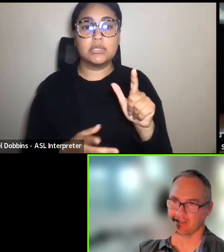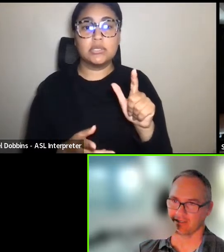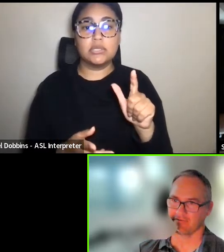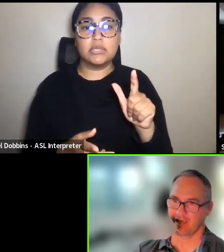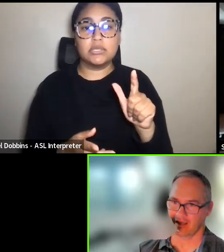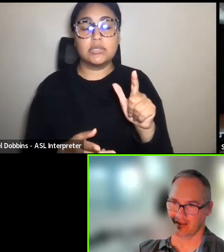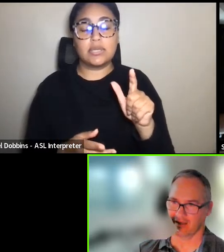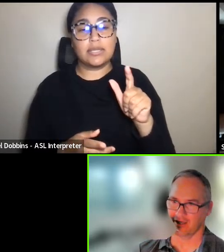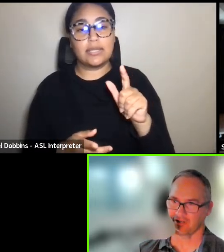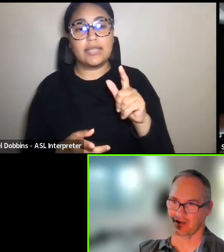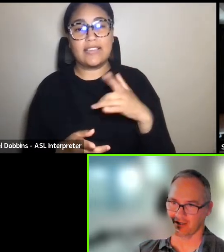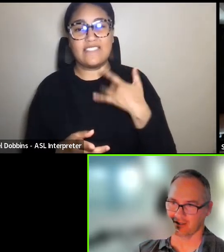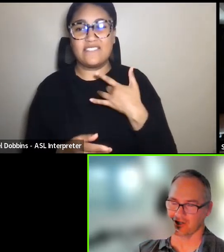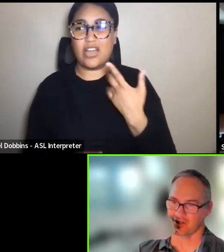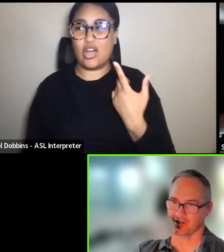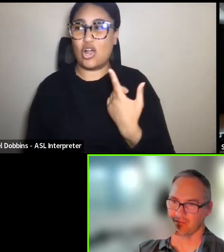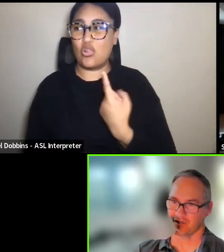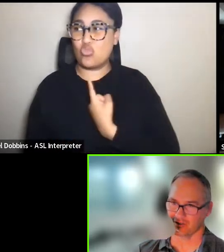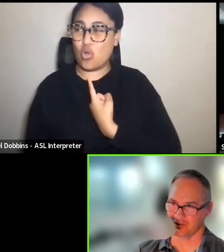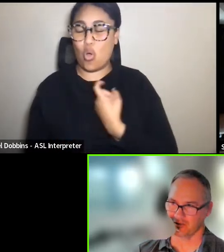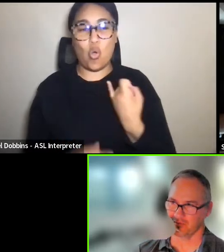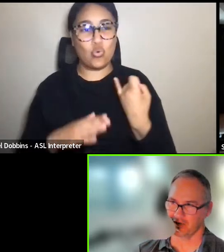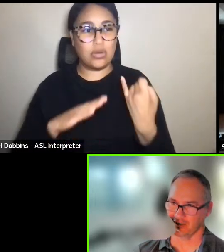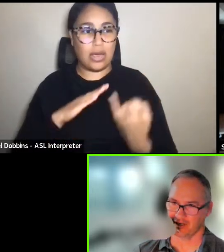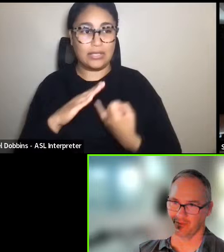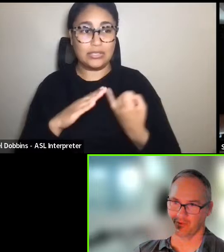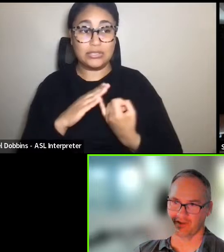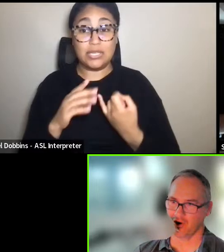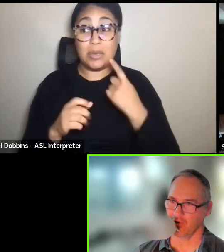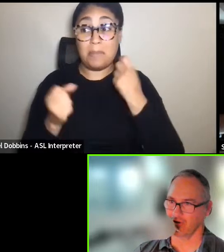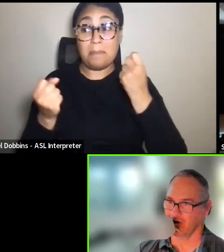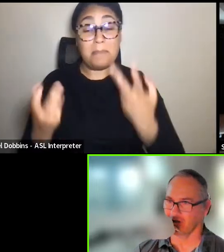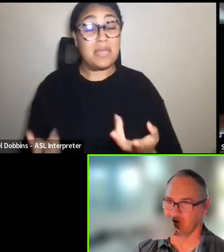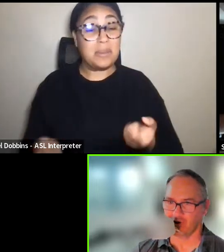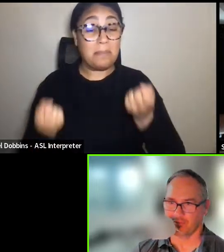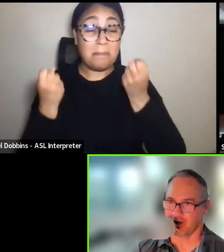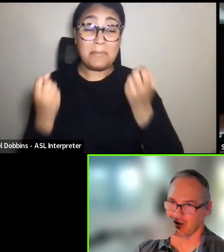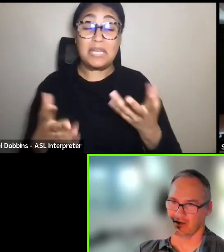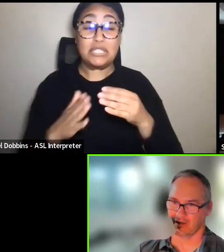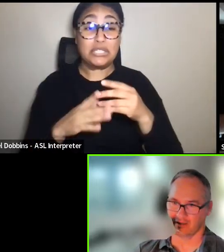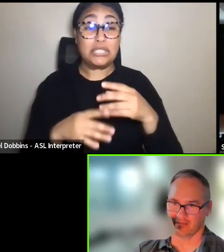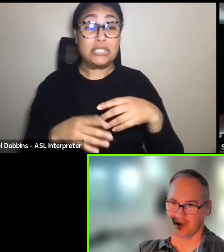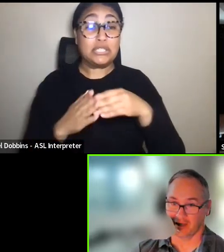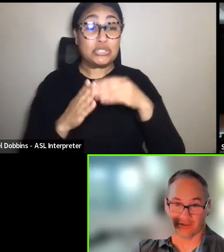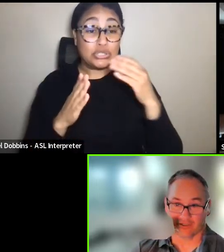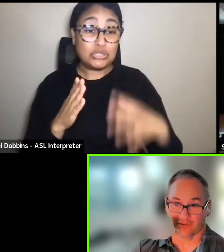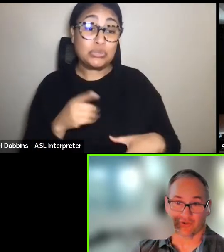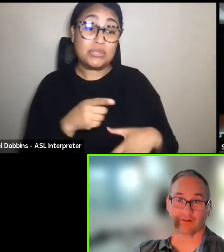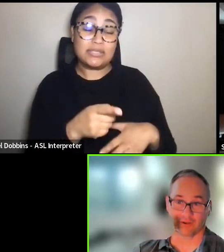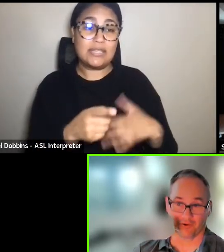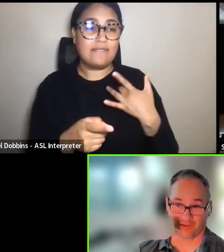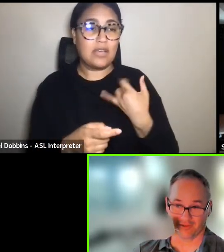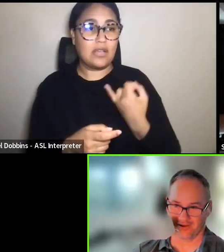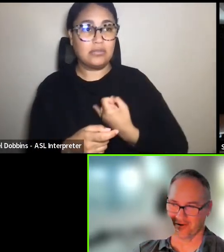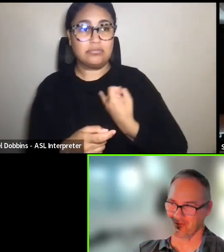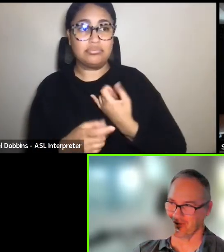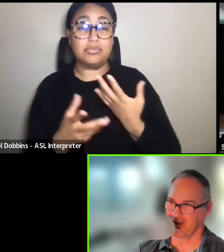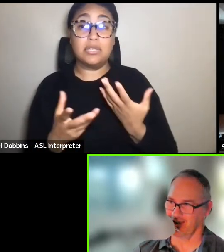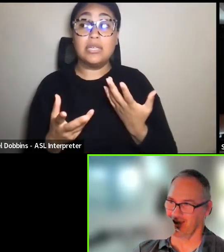created a sense of alienation and isolation amongst our student bodies that we know developmentally that many are still struggling